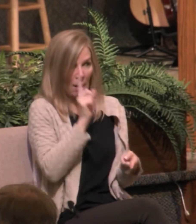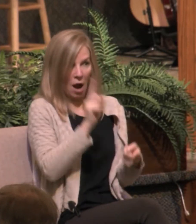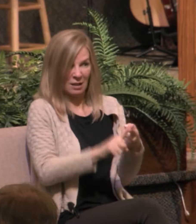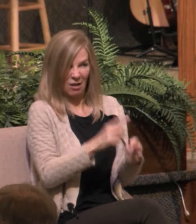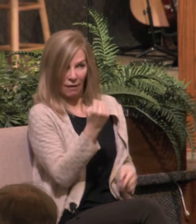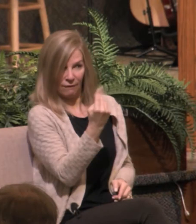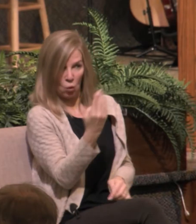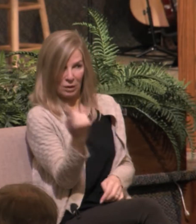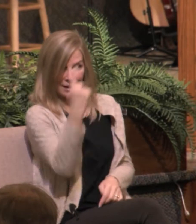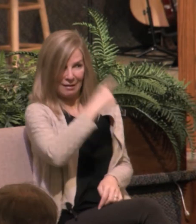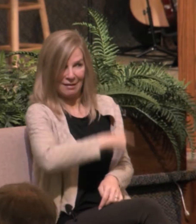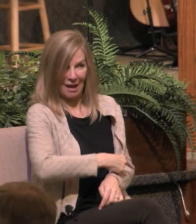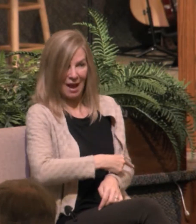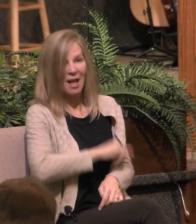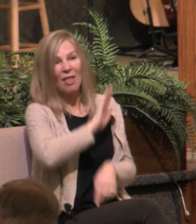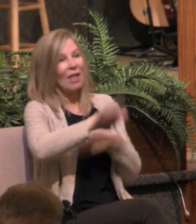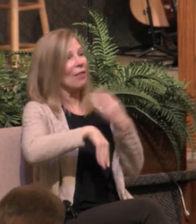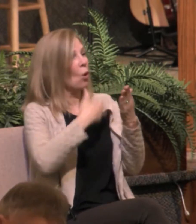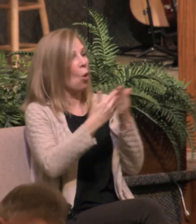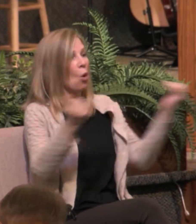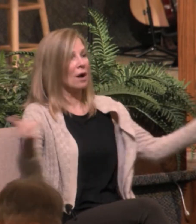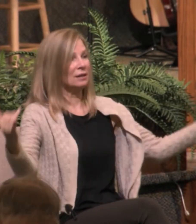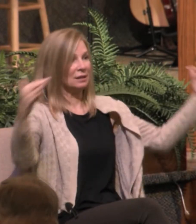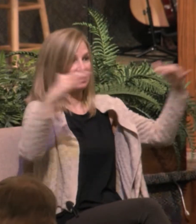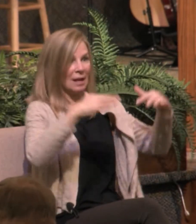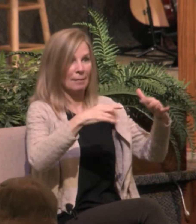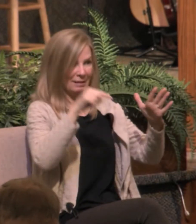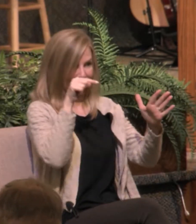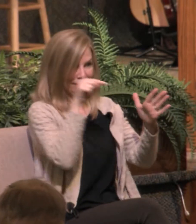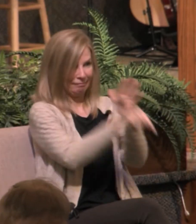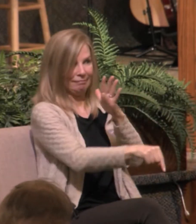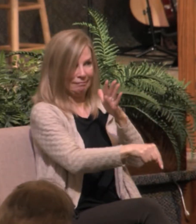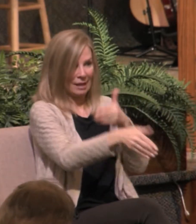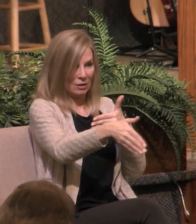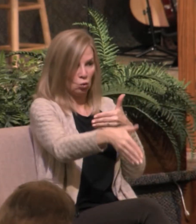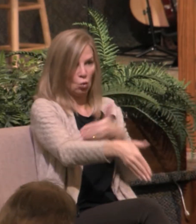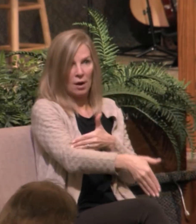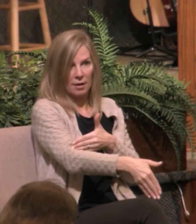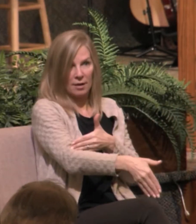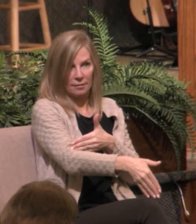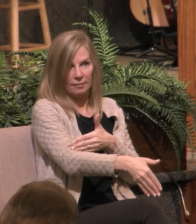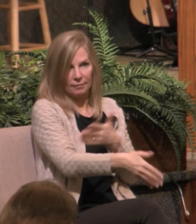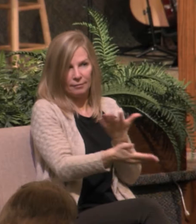the same month. Then the whole assembly of the congregation is to kill it at twilight."